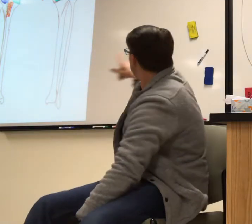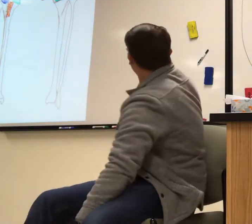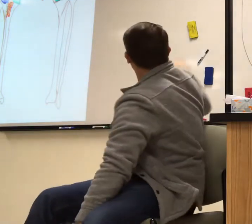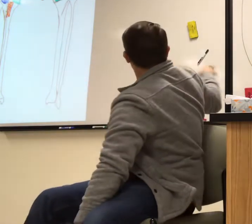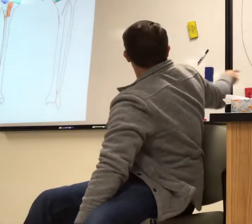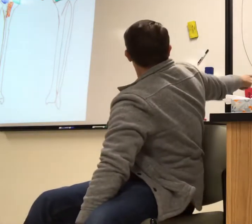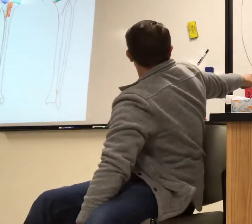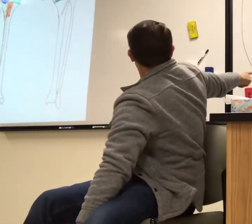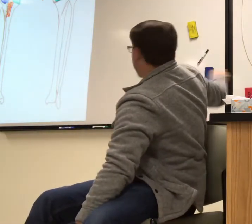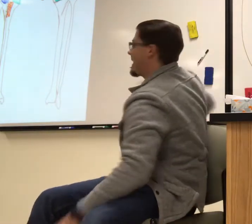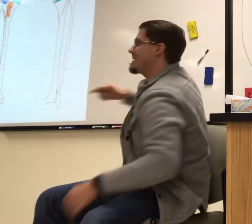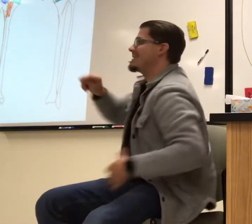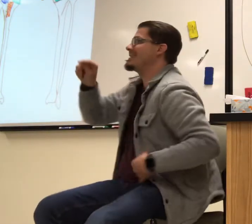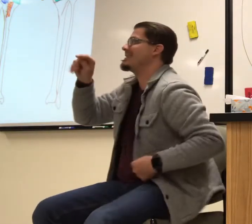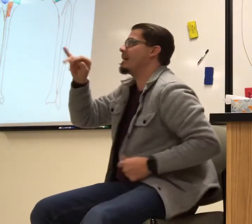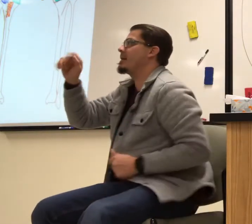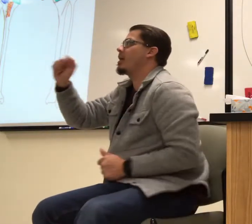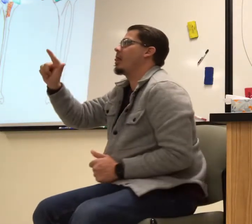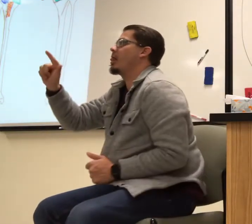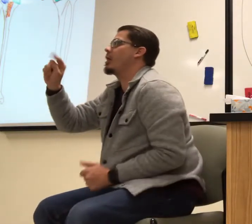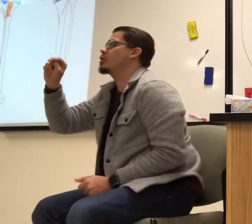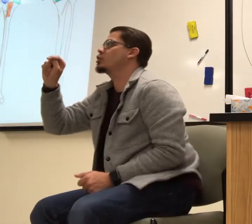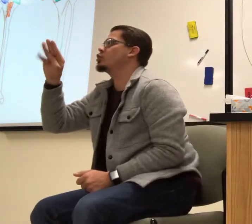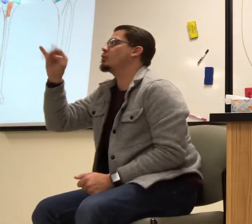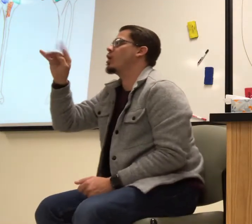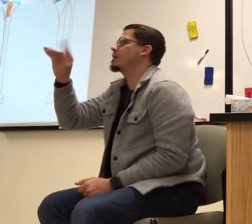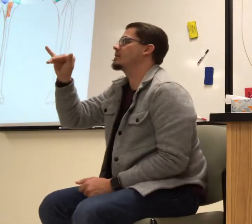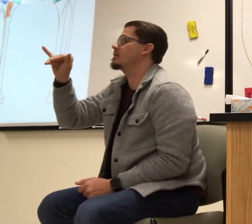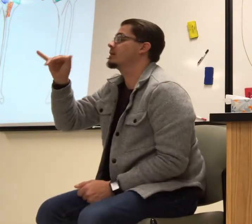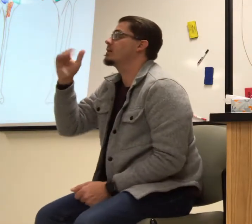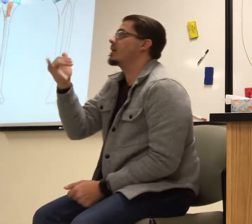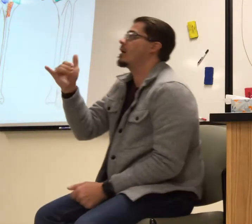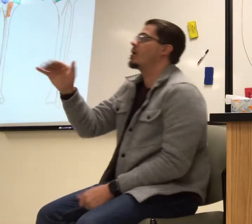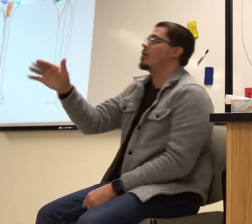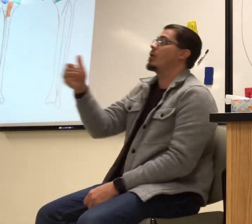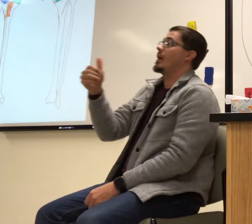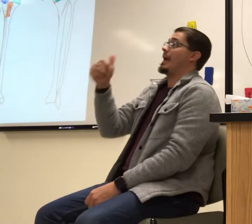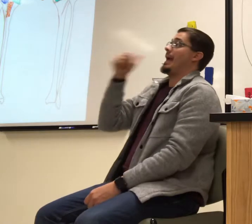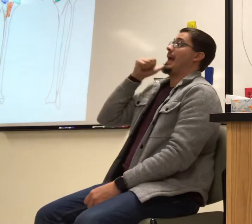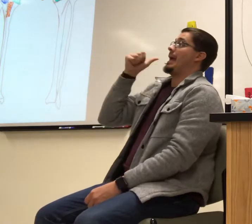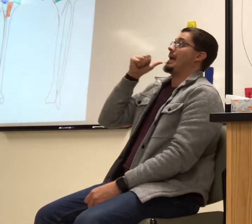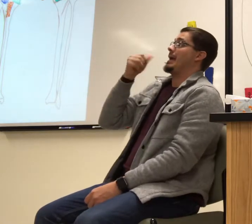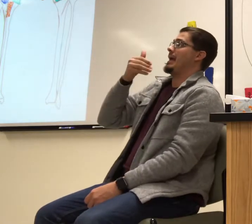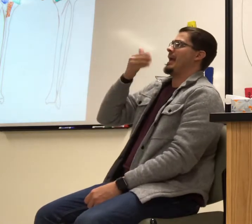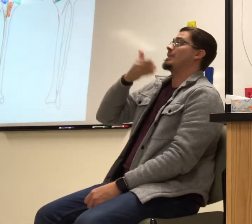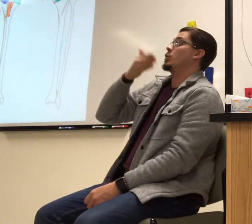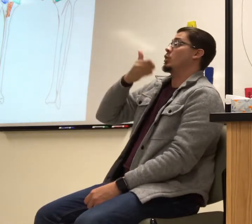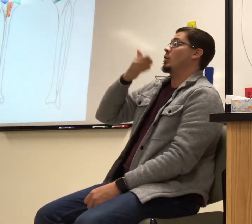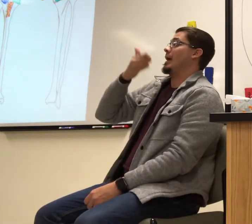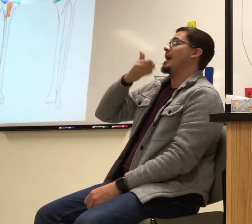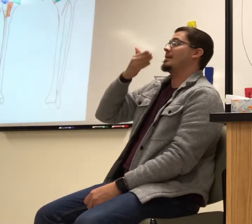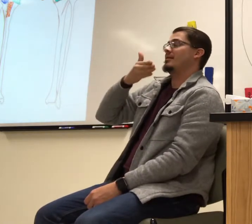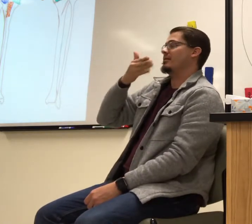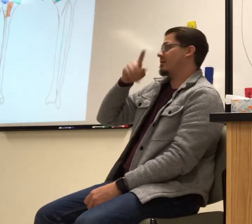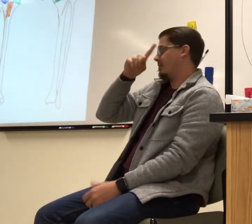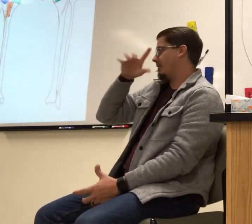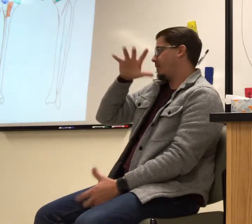Okay, tibial tuberosity, moving on. Anterior margin. Next surface